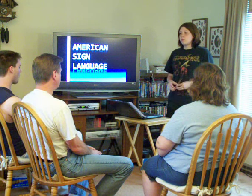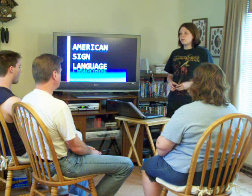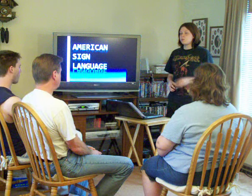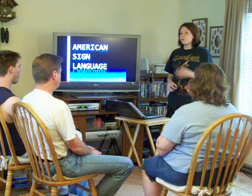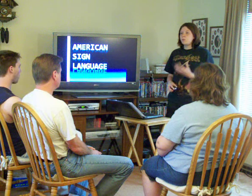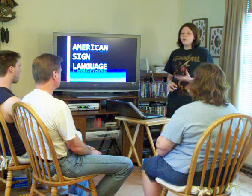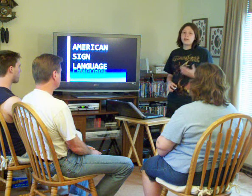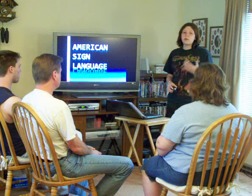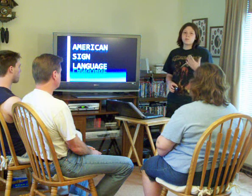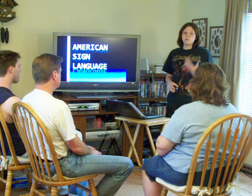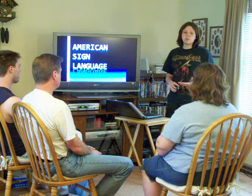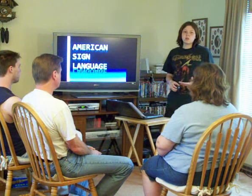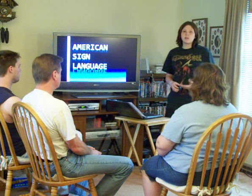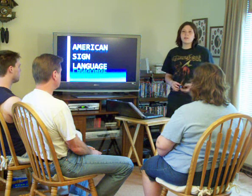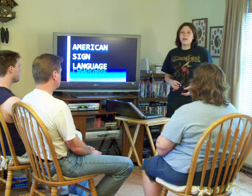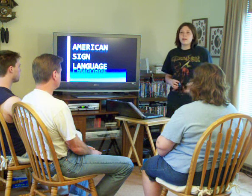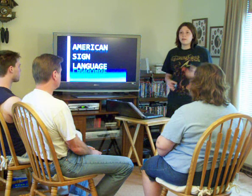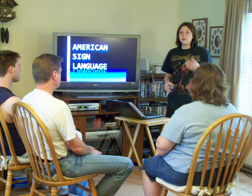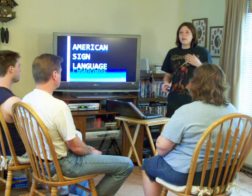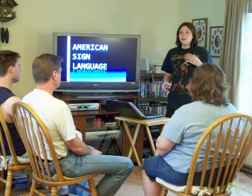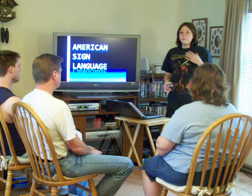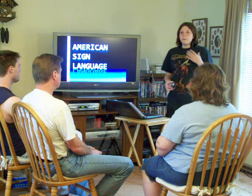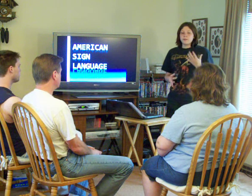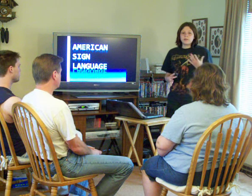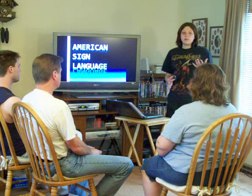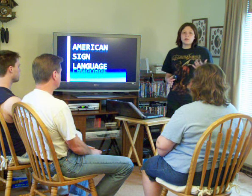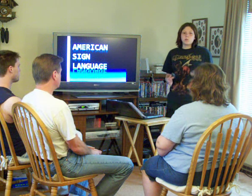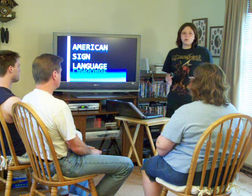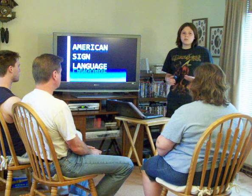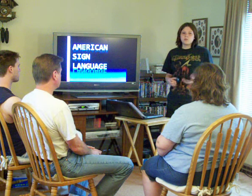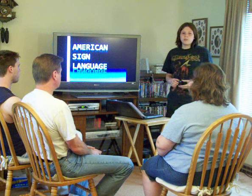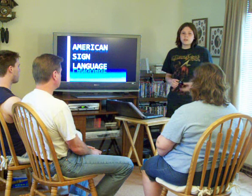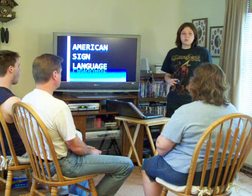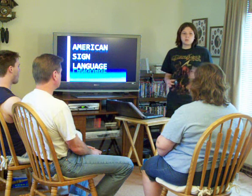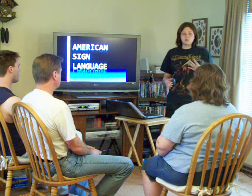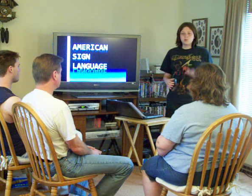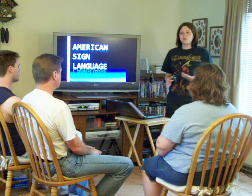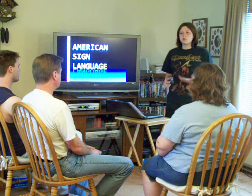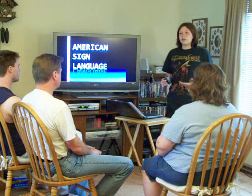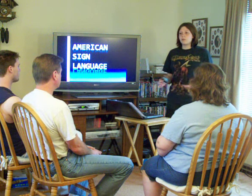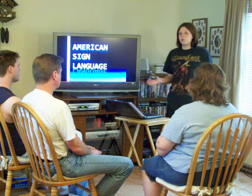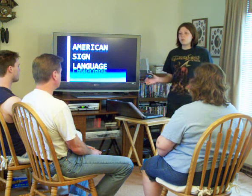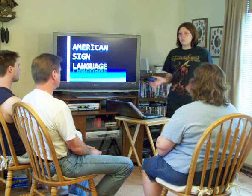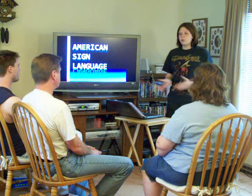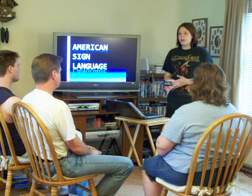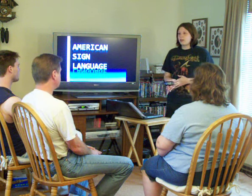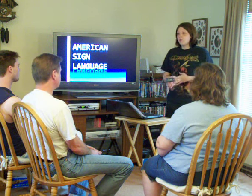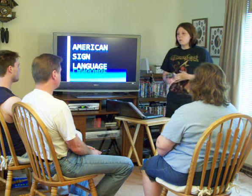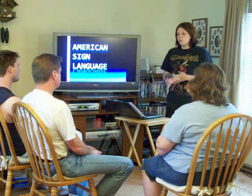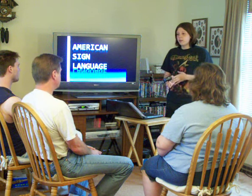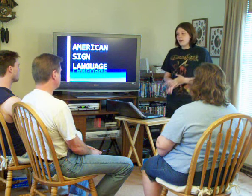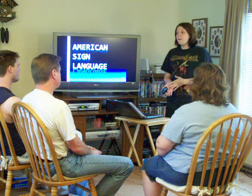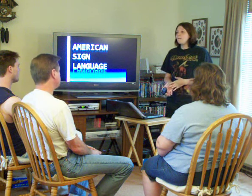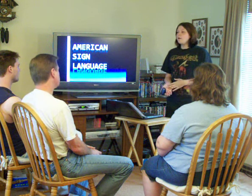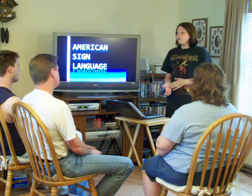to communicate with each other, and the hearing world was actually able to learn this language to communicate with them.